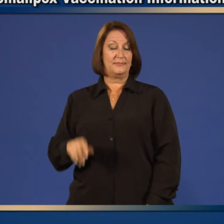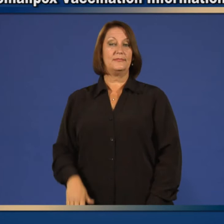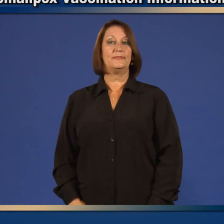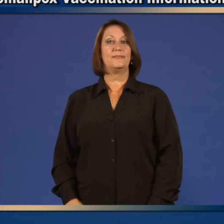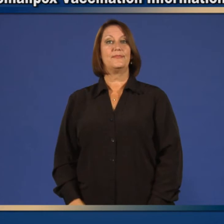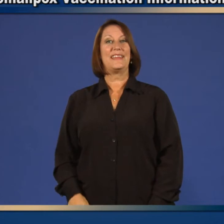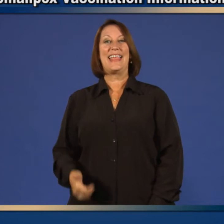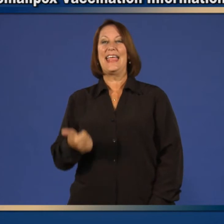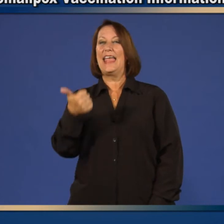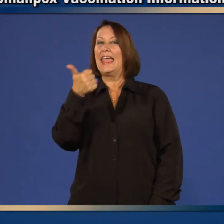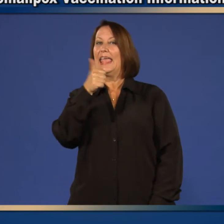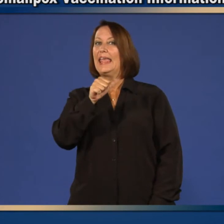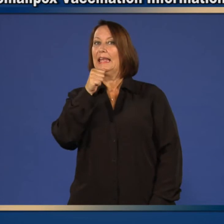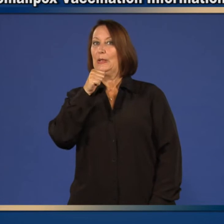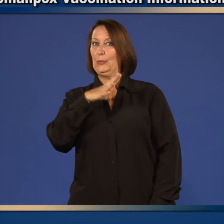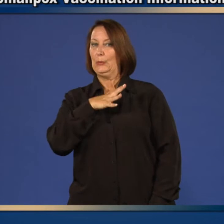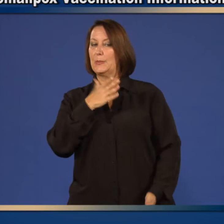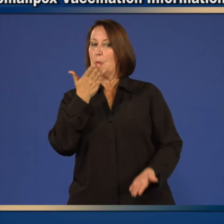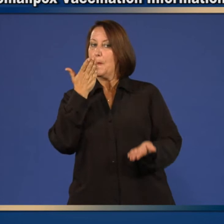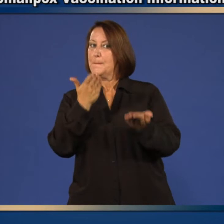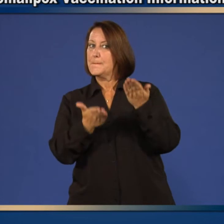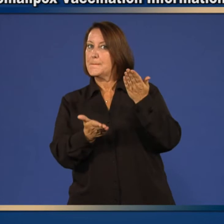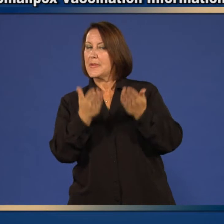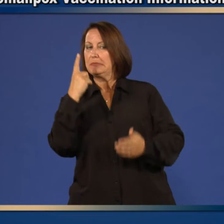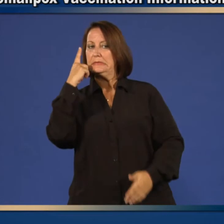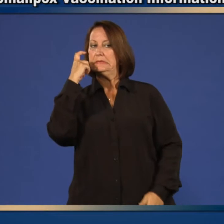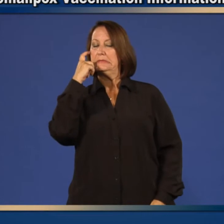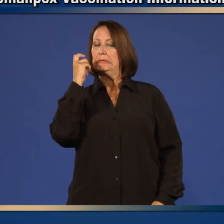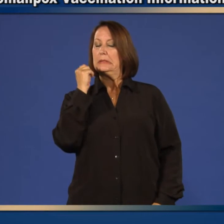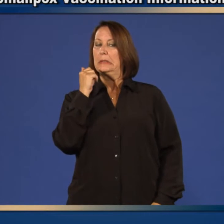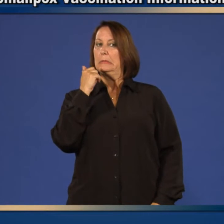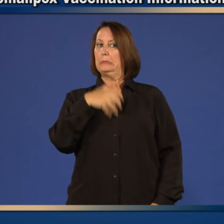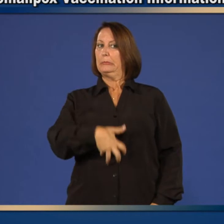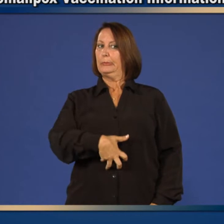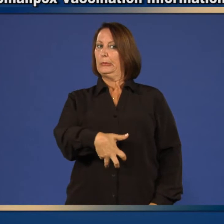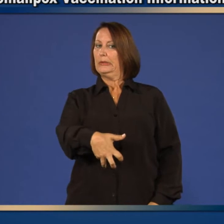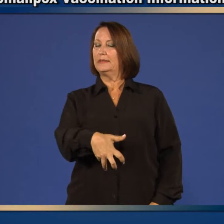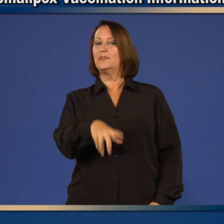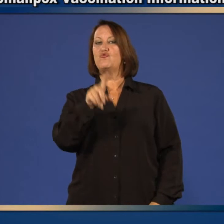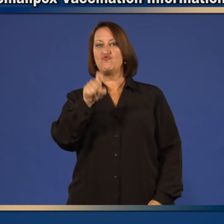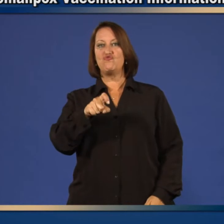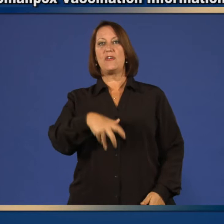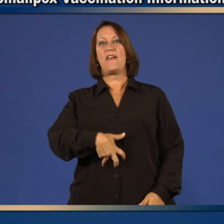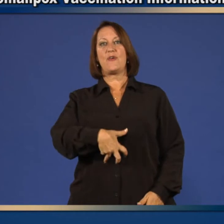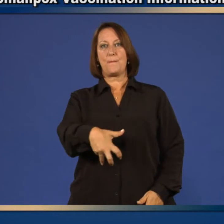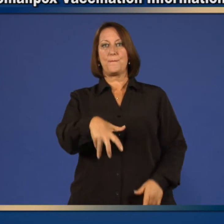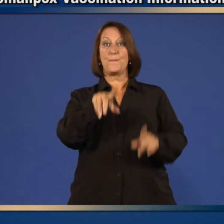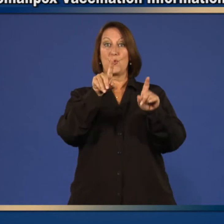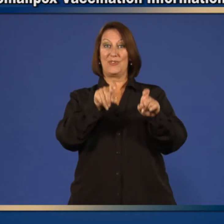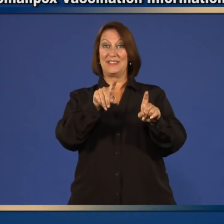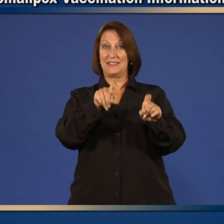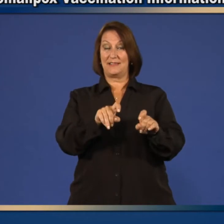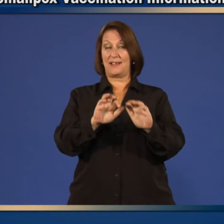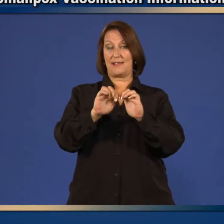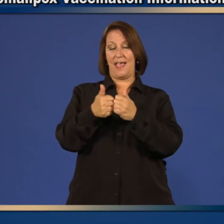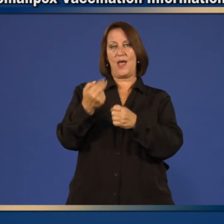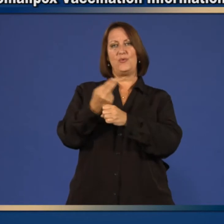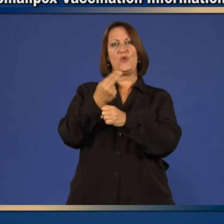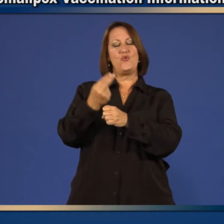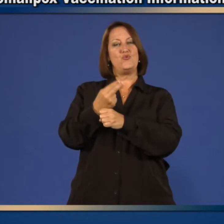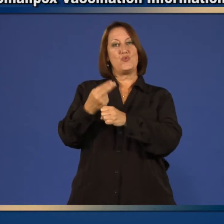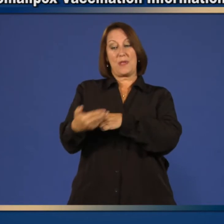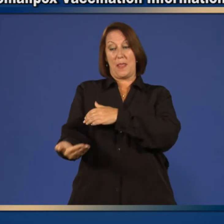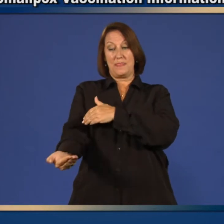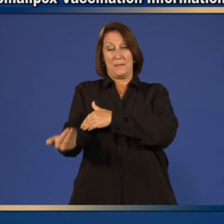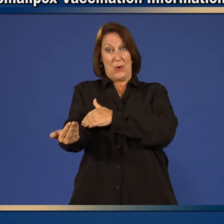Any woman who thinks she could be pregnant should perform a pregnancy test by using her first morning